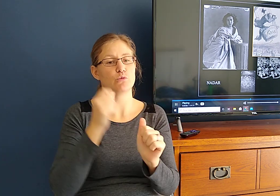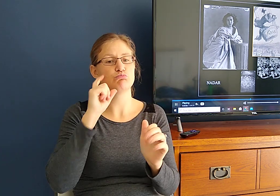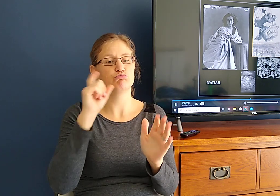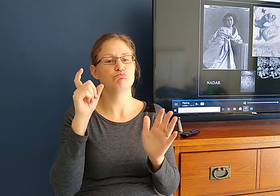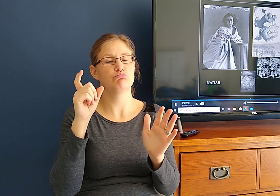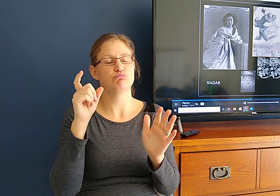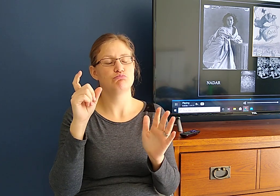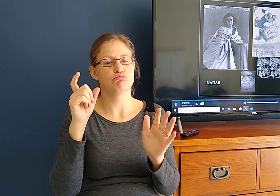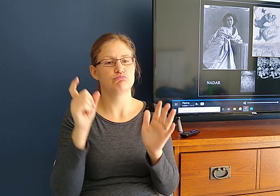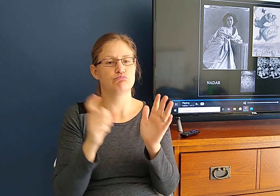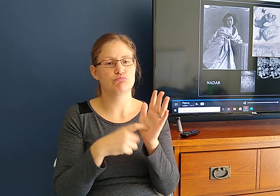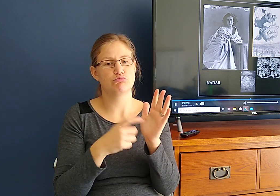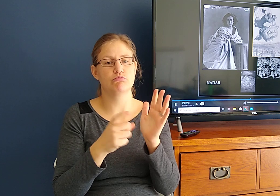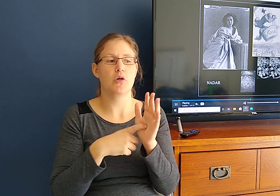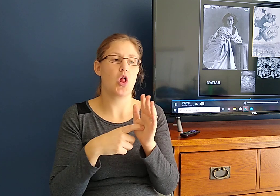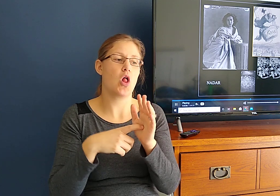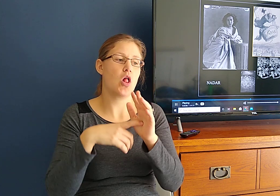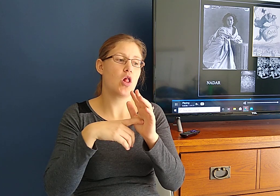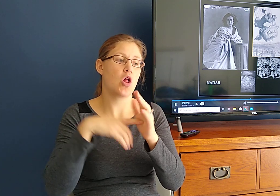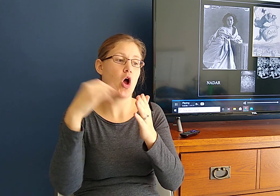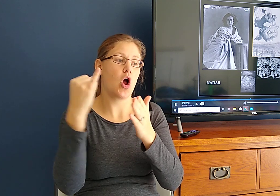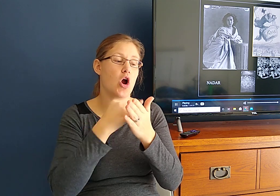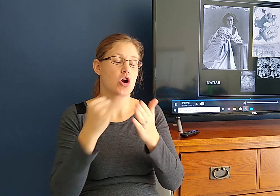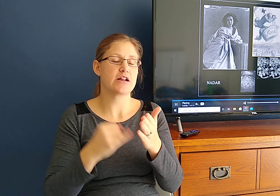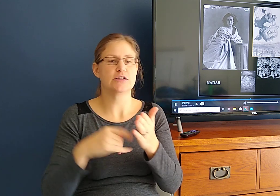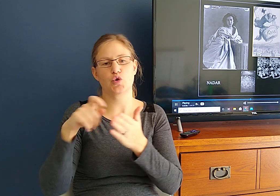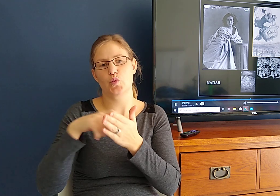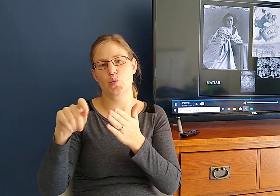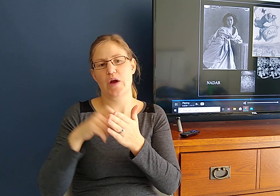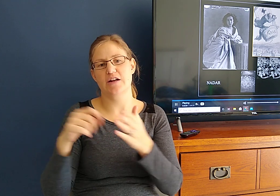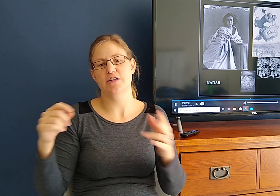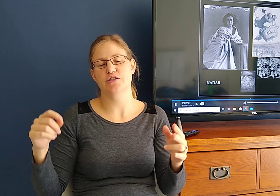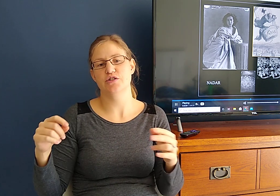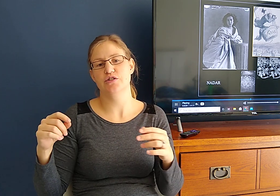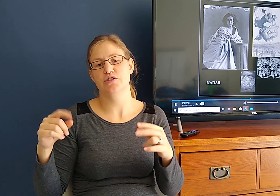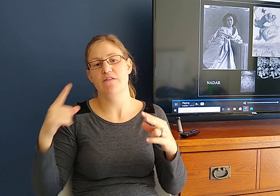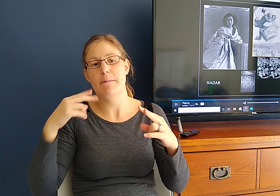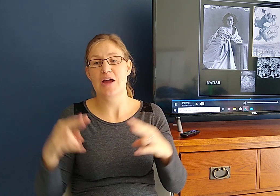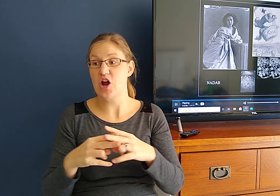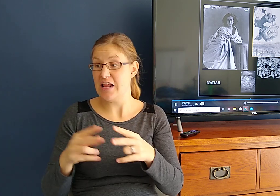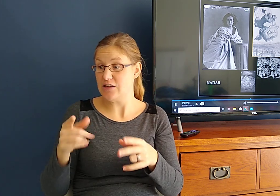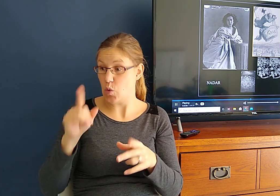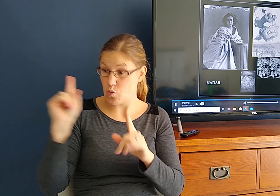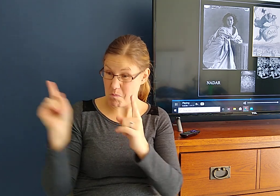artists, writers, and intellectuals of Paris went to him to have their portraits made.